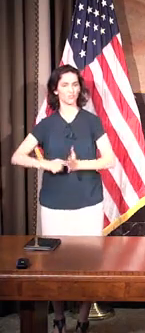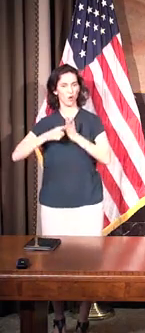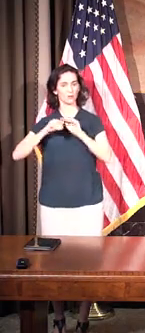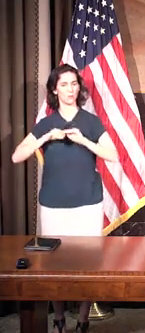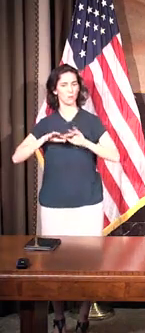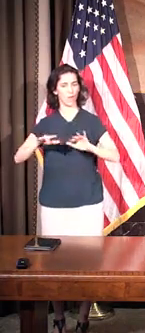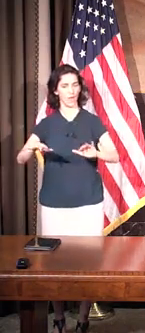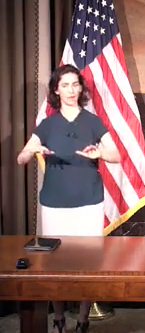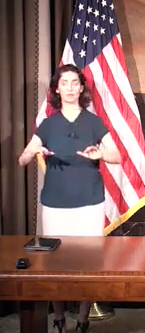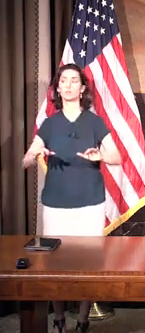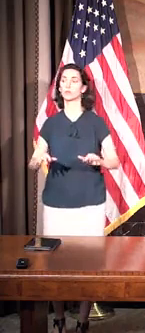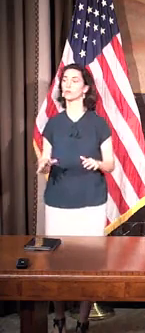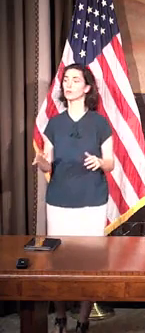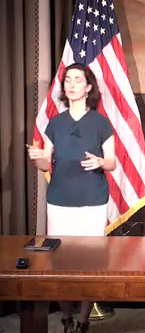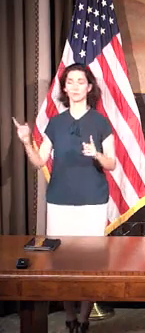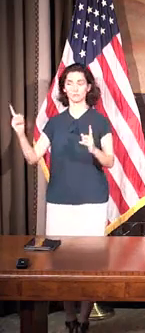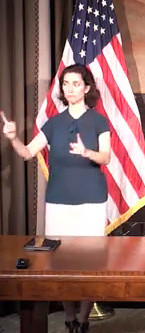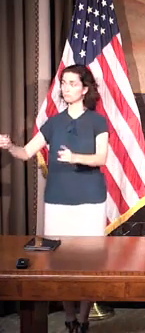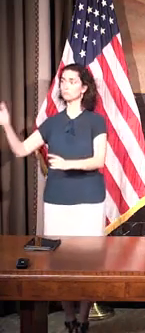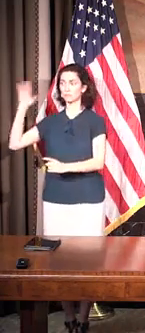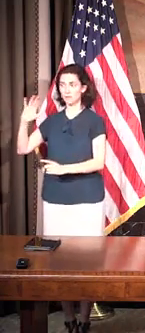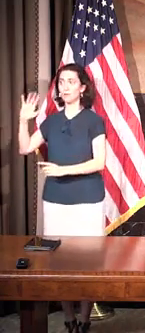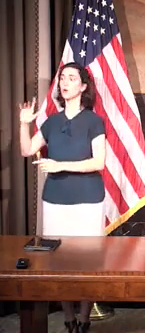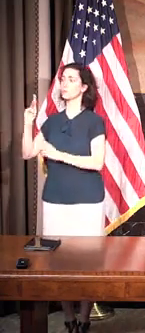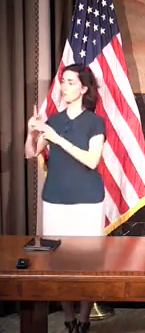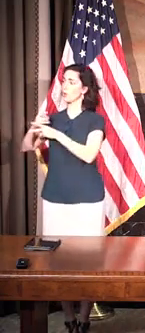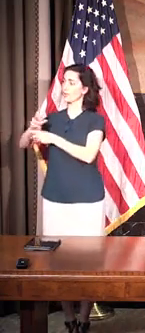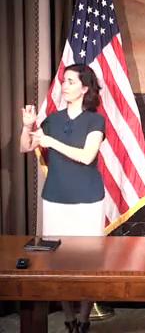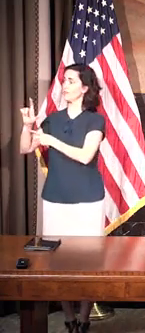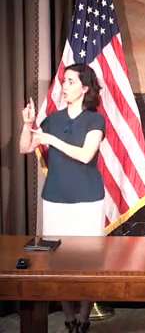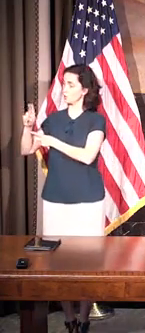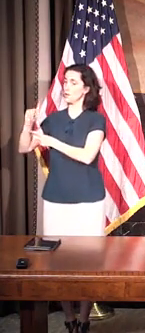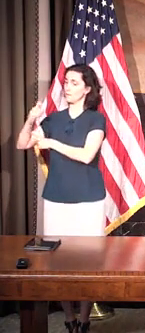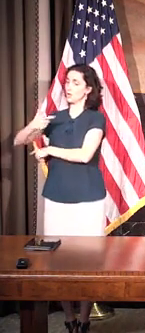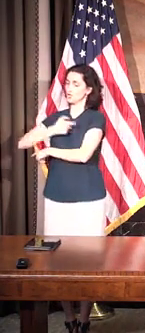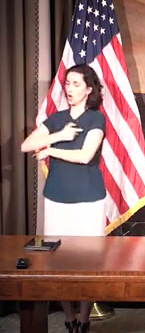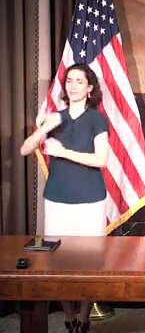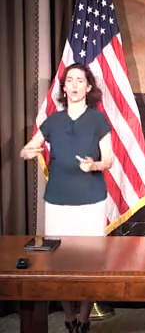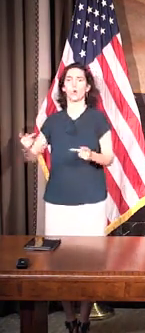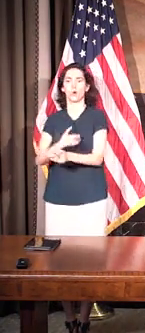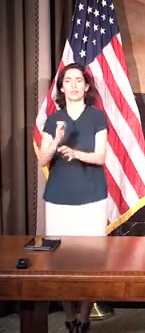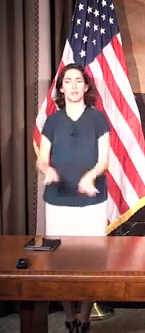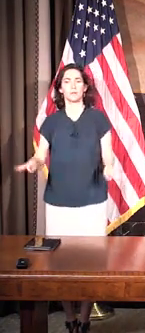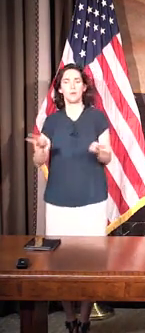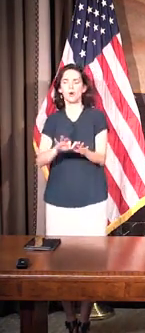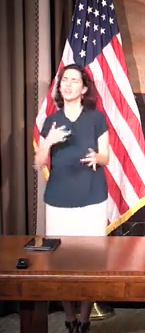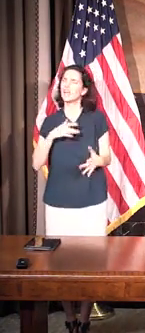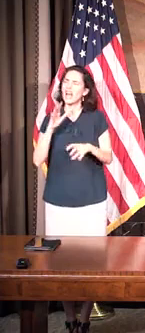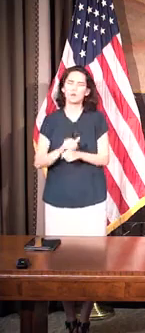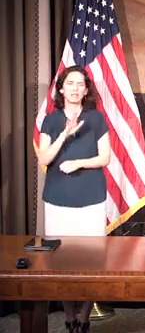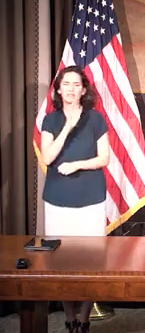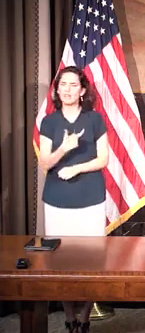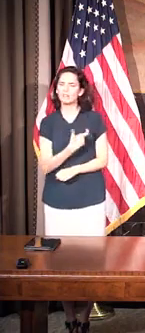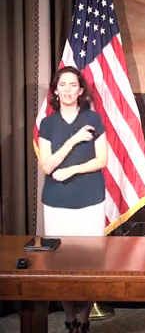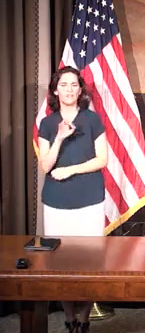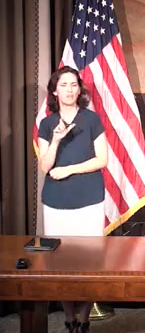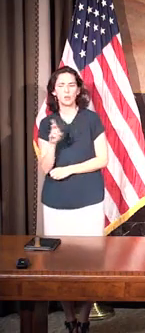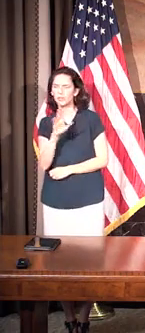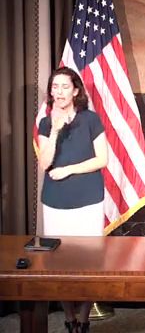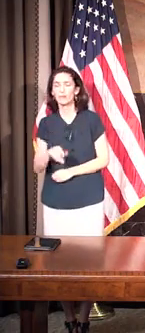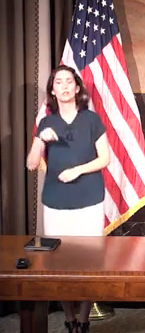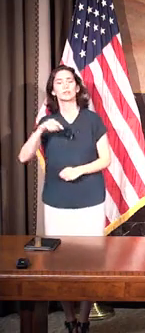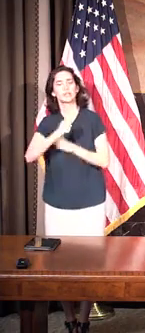previous flu season that I'm aware of that people get their flu shots. Even if you don't typically get them, please get flu shots this